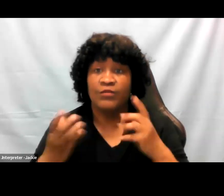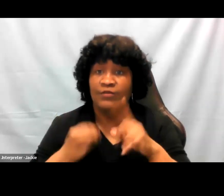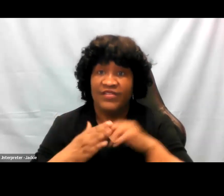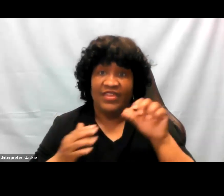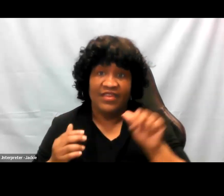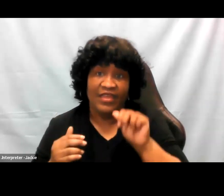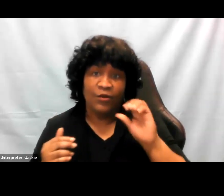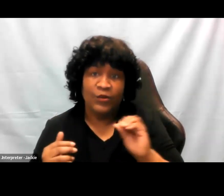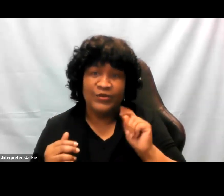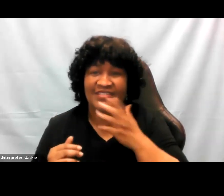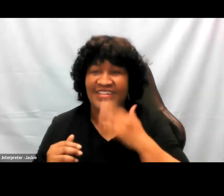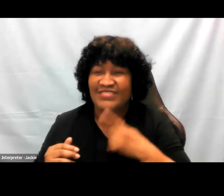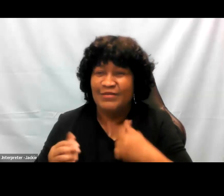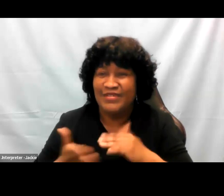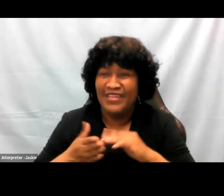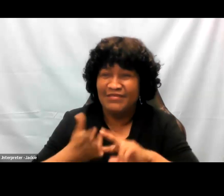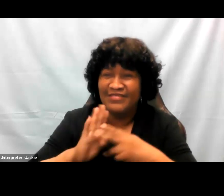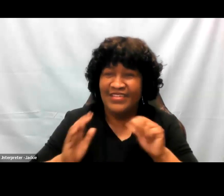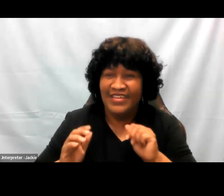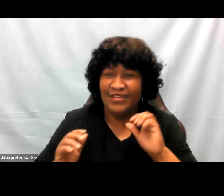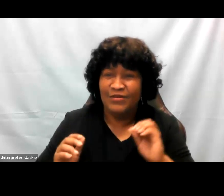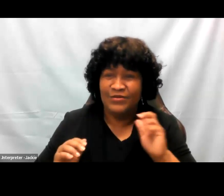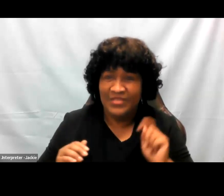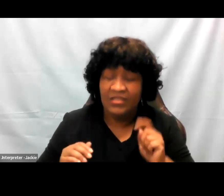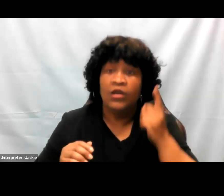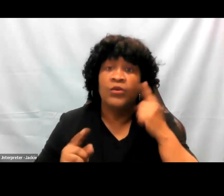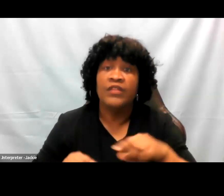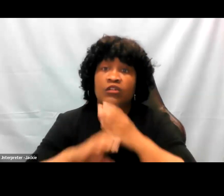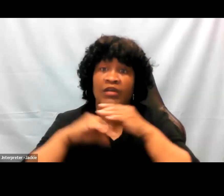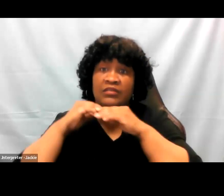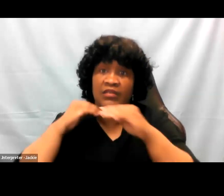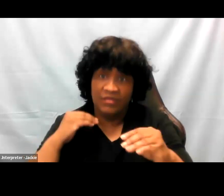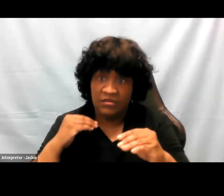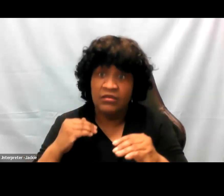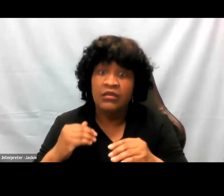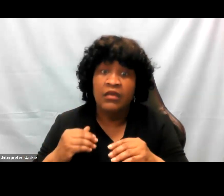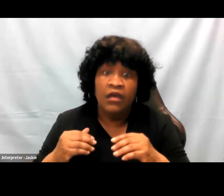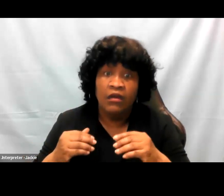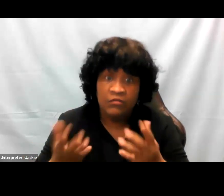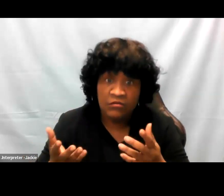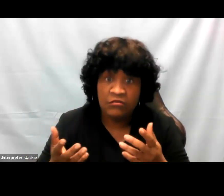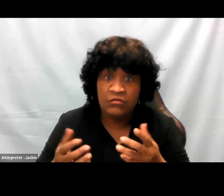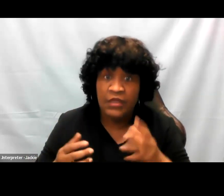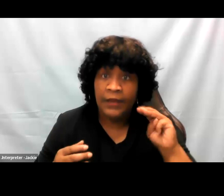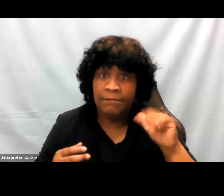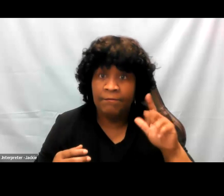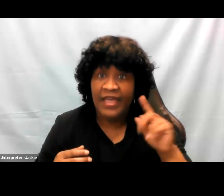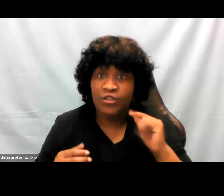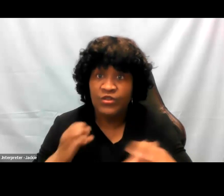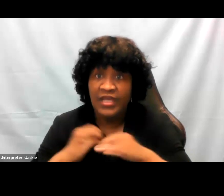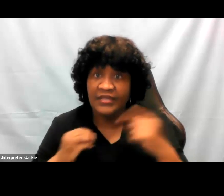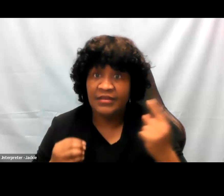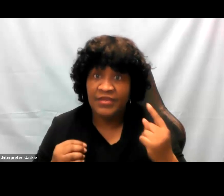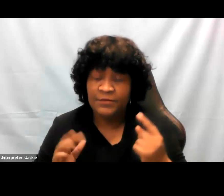here in this crisis stabilization continuum. Matt, is there anything you want to speak to there? Yeah, I would love to hear